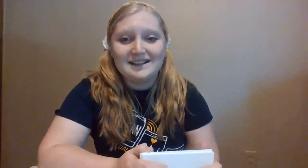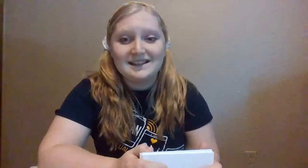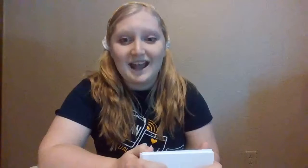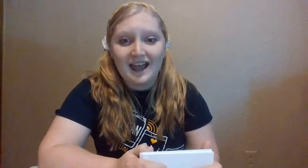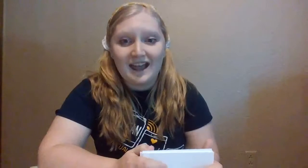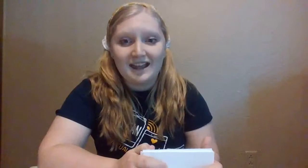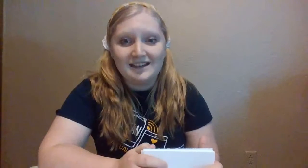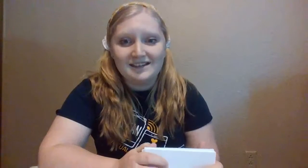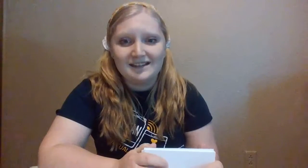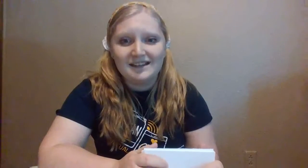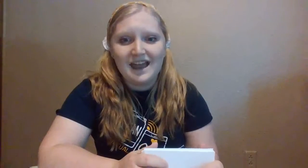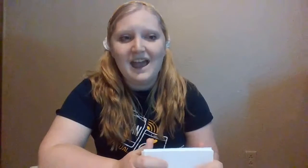10,